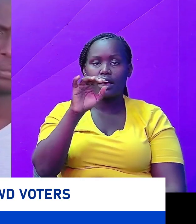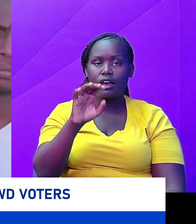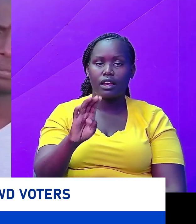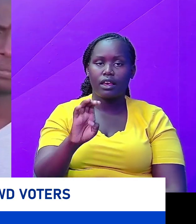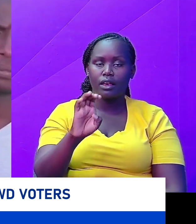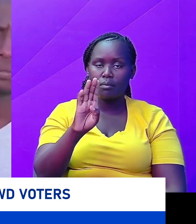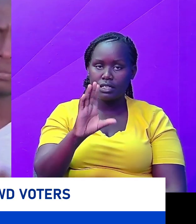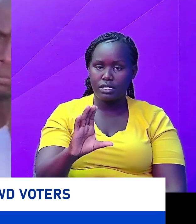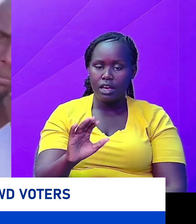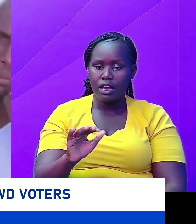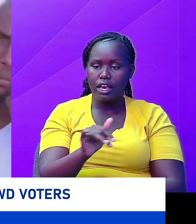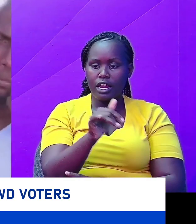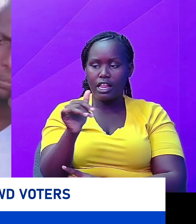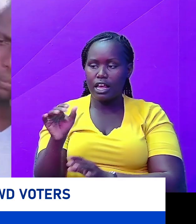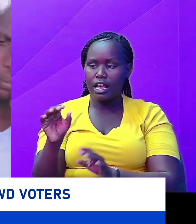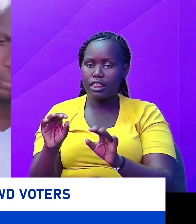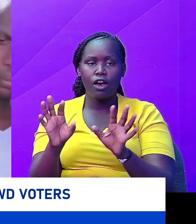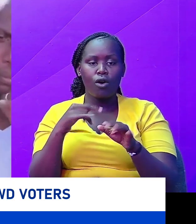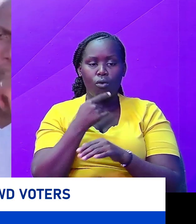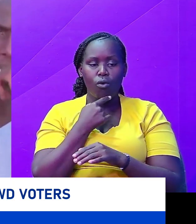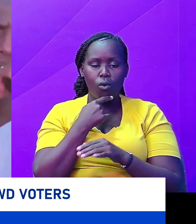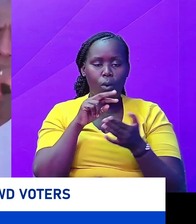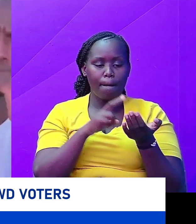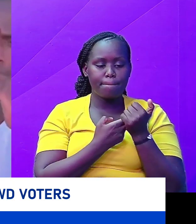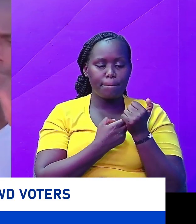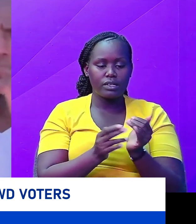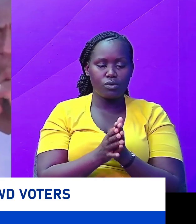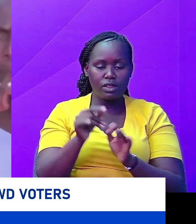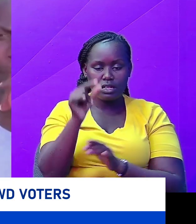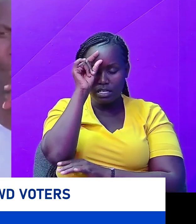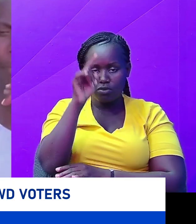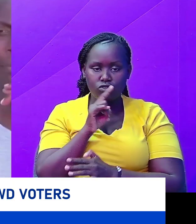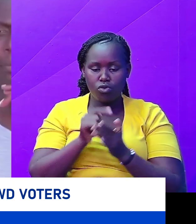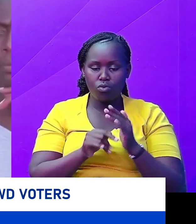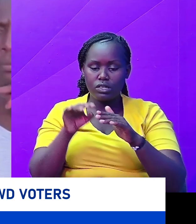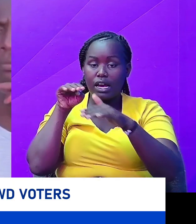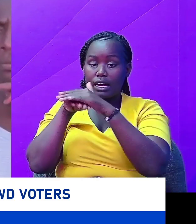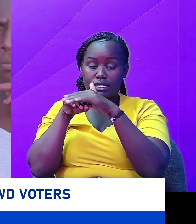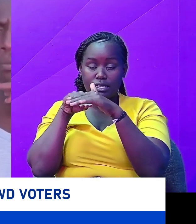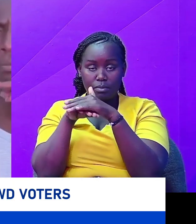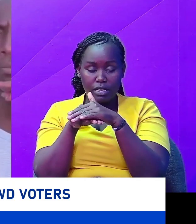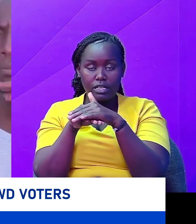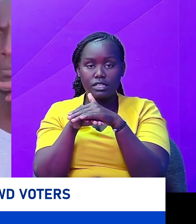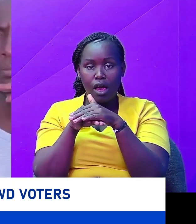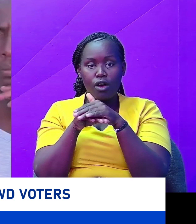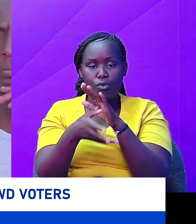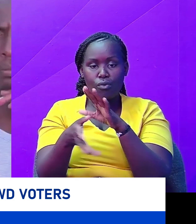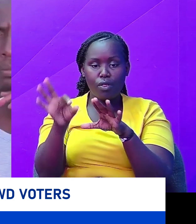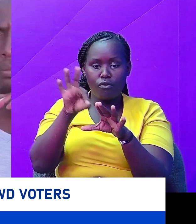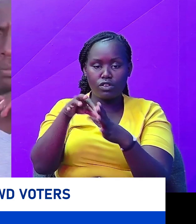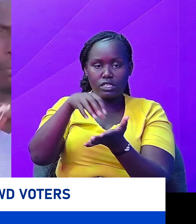Na wale ambao mashirika ambayo yanahusika na serikali wa ensure kwamba accessibility ya polling stations